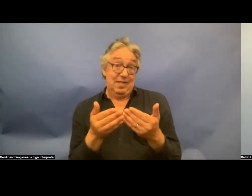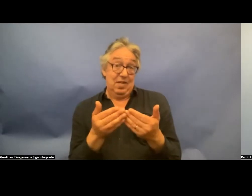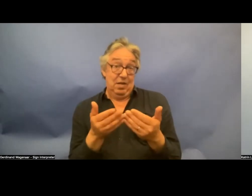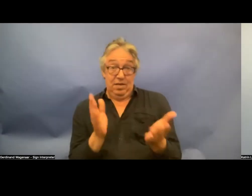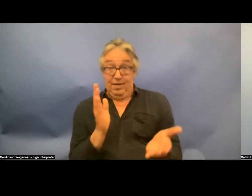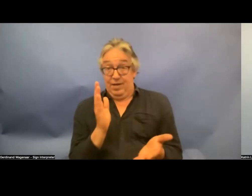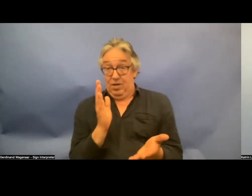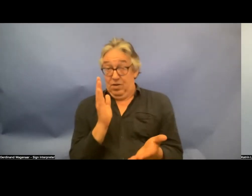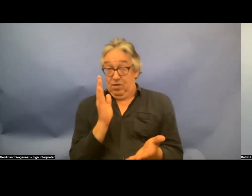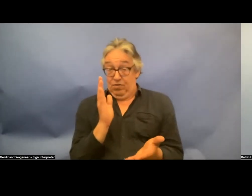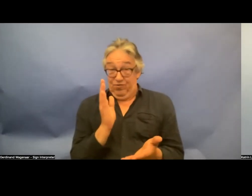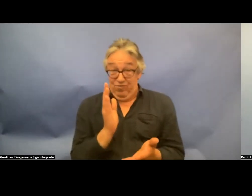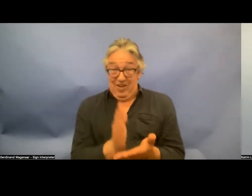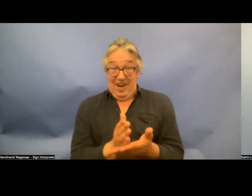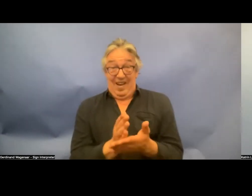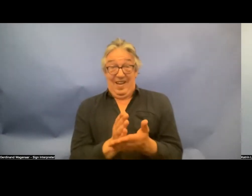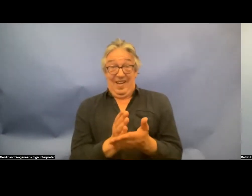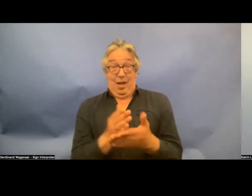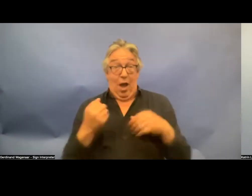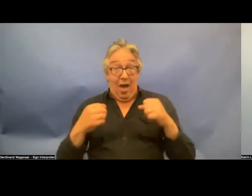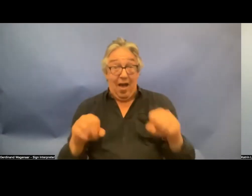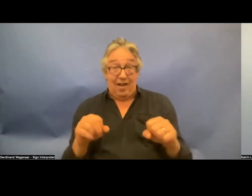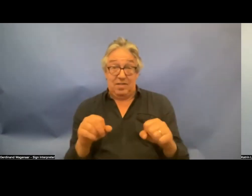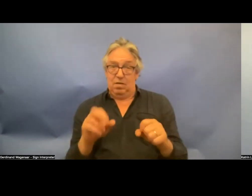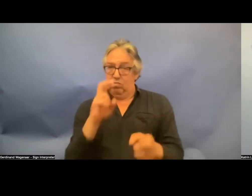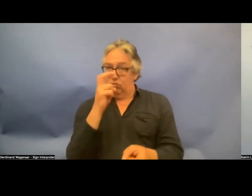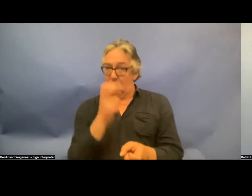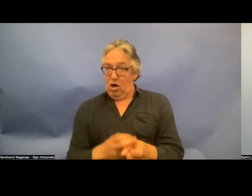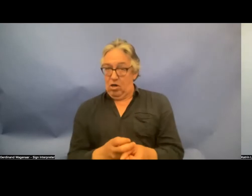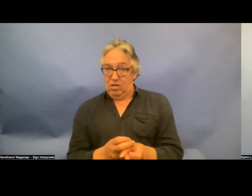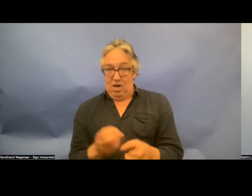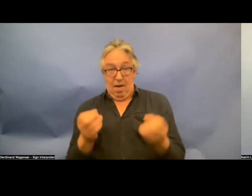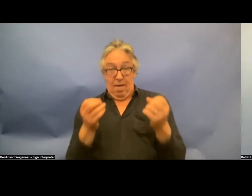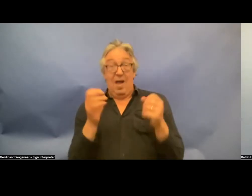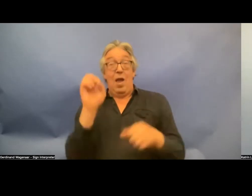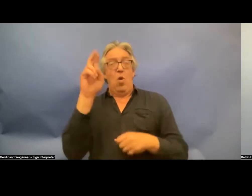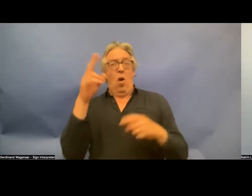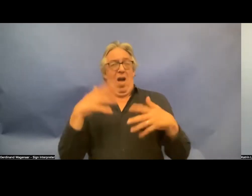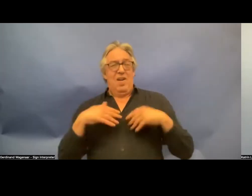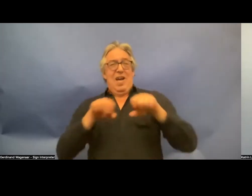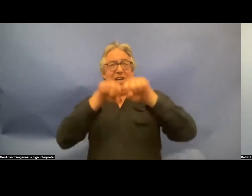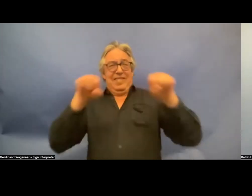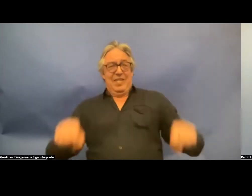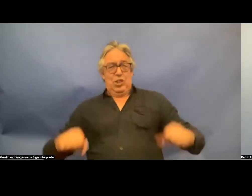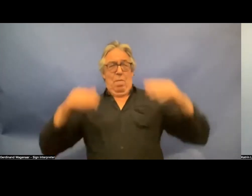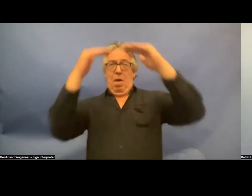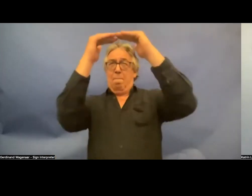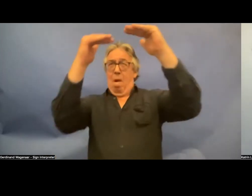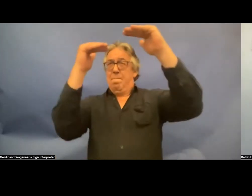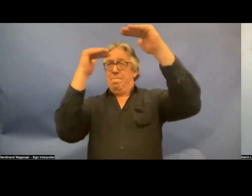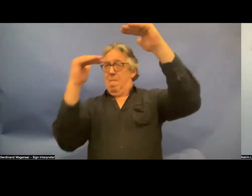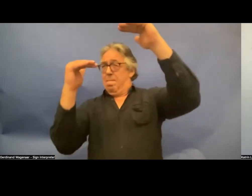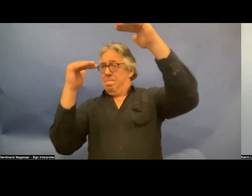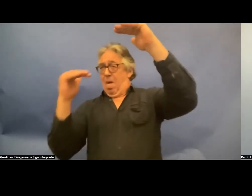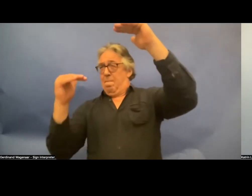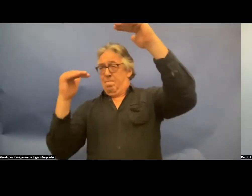and a well functional system where everyone is benefiting